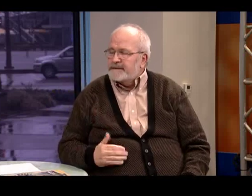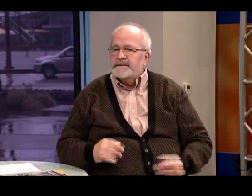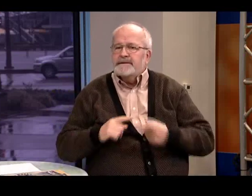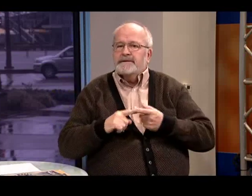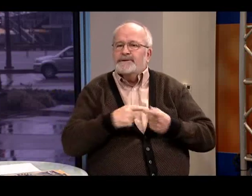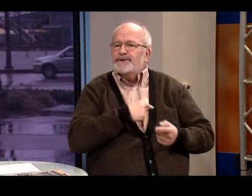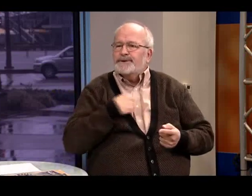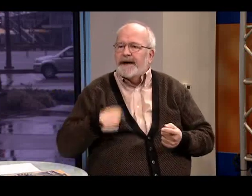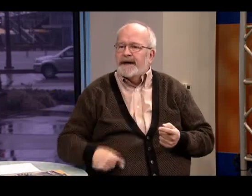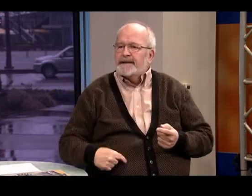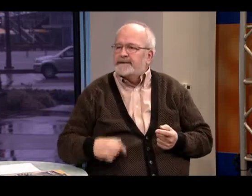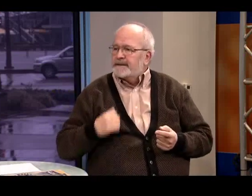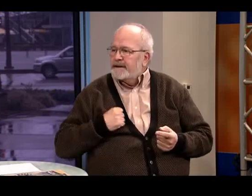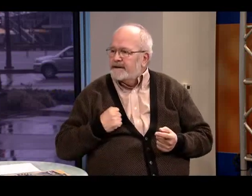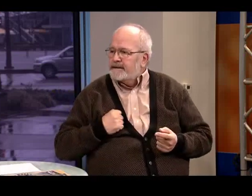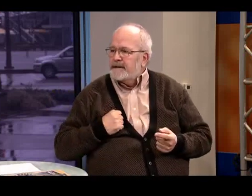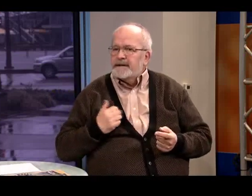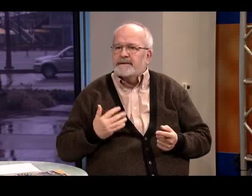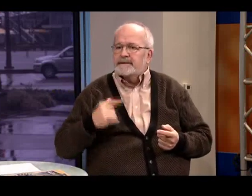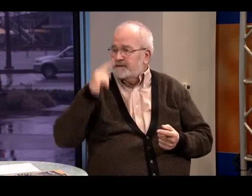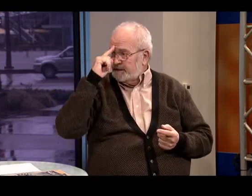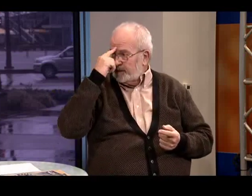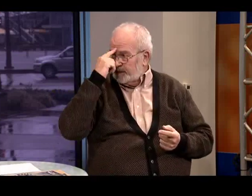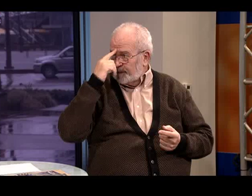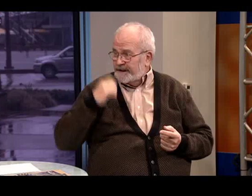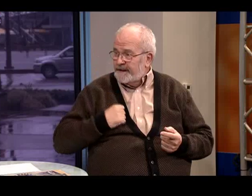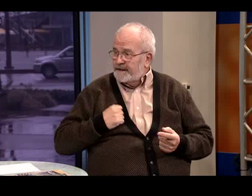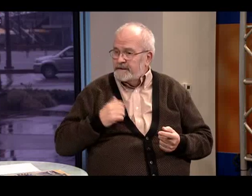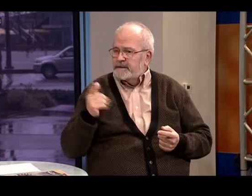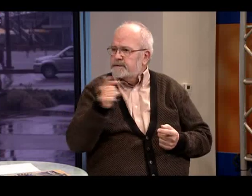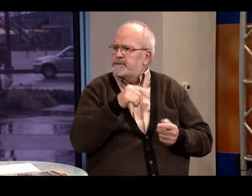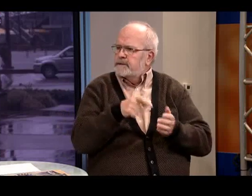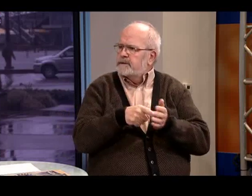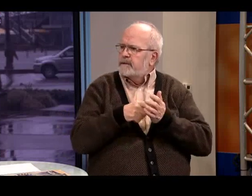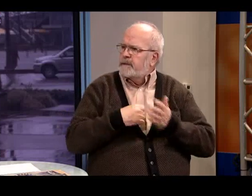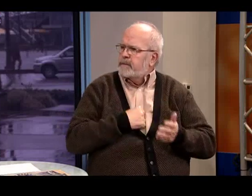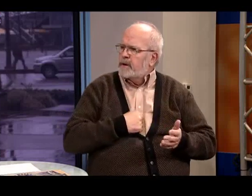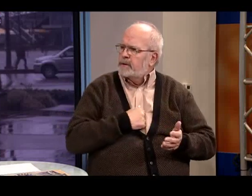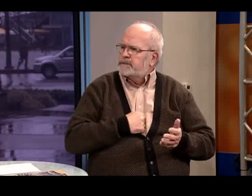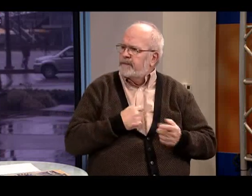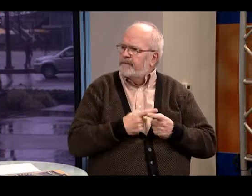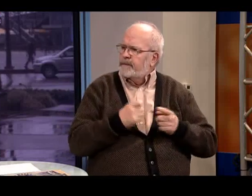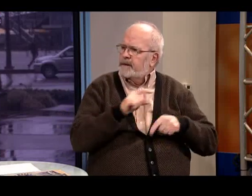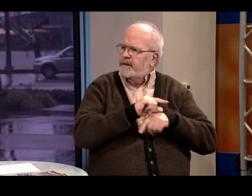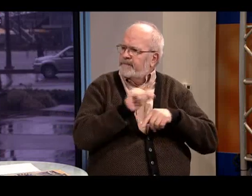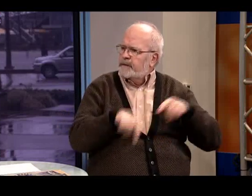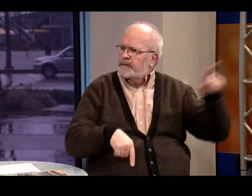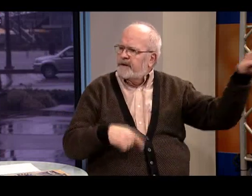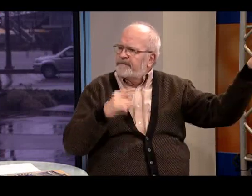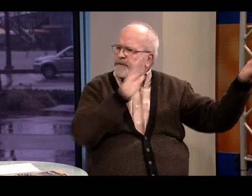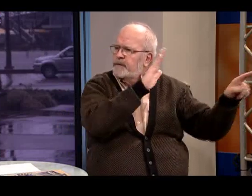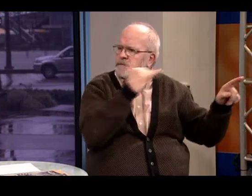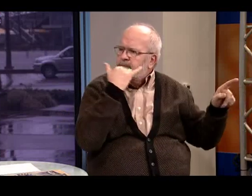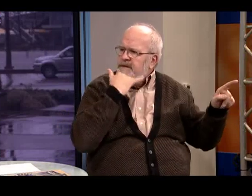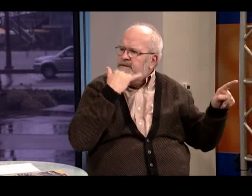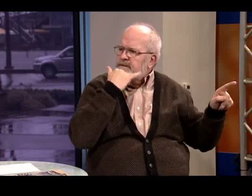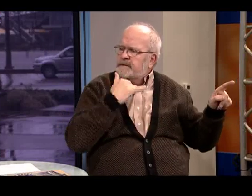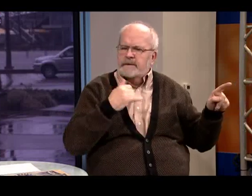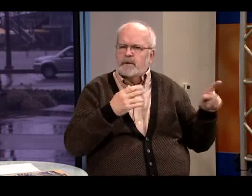Well, you may be familiar with Japanese Canadians, Chinese Canadians, a number